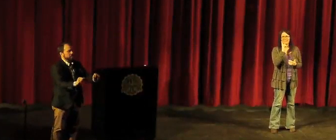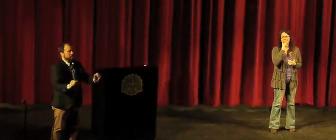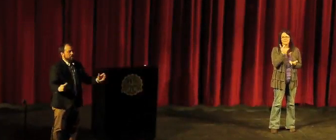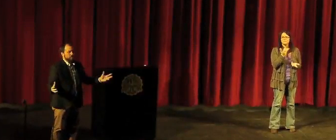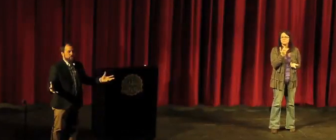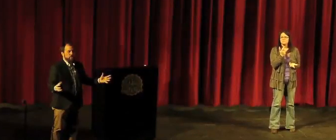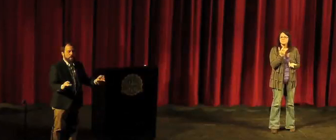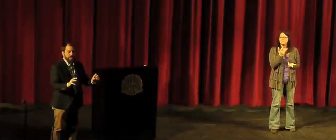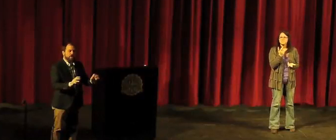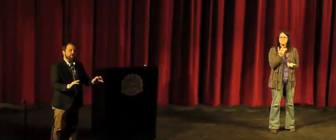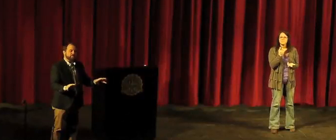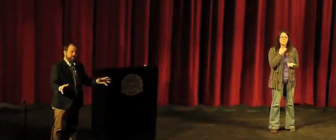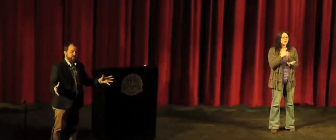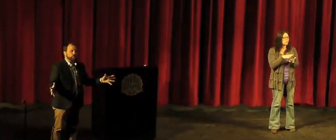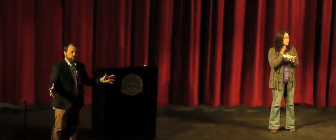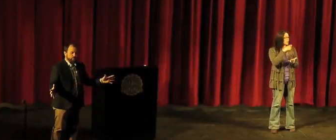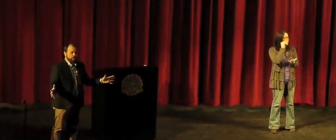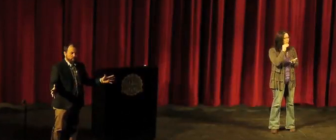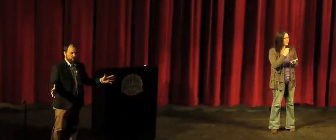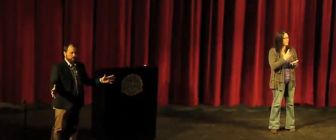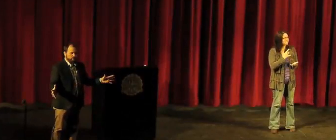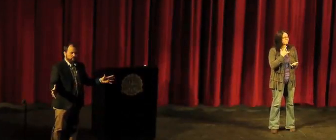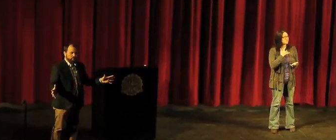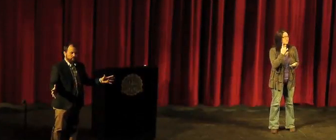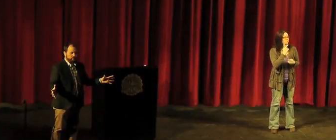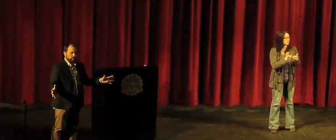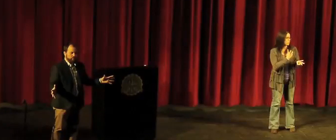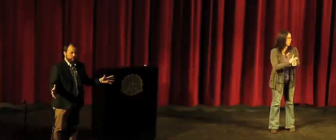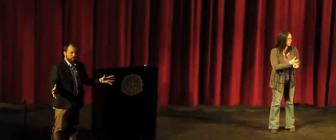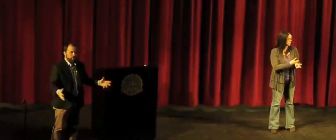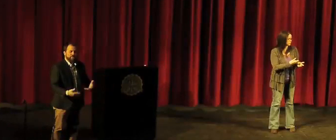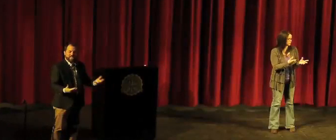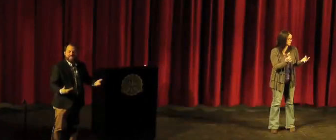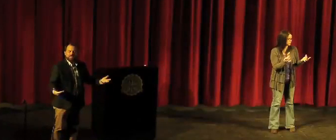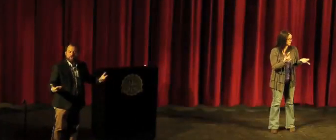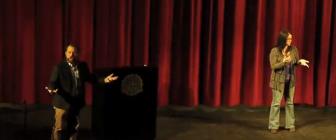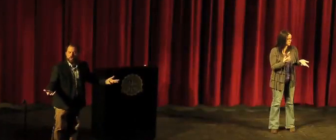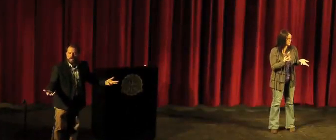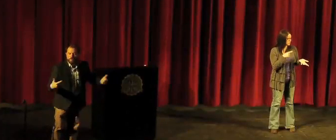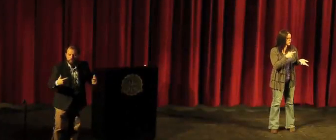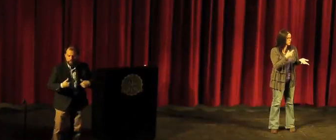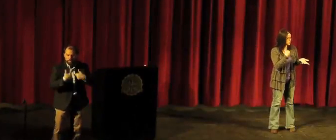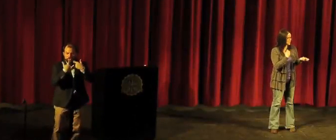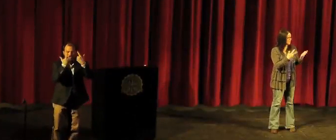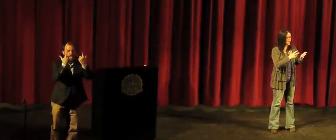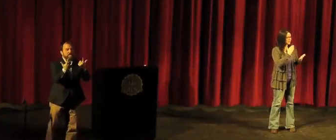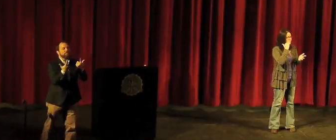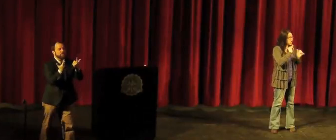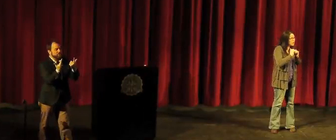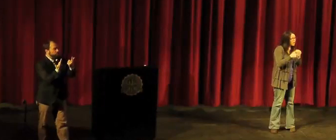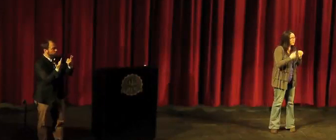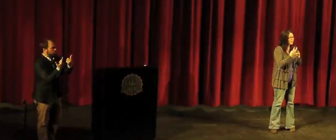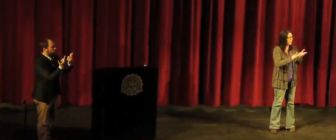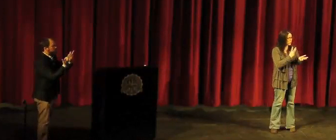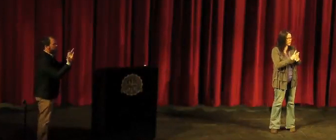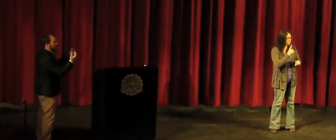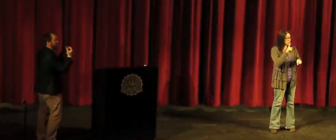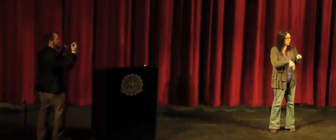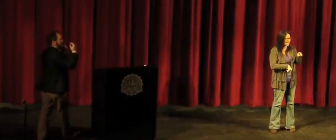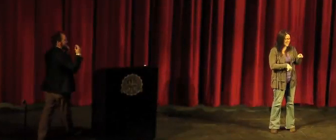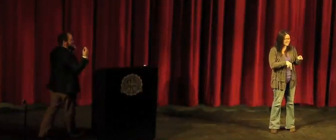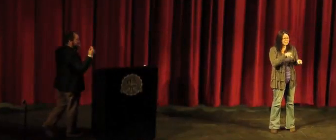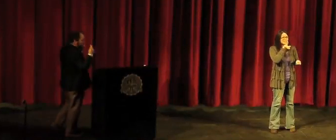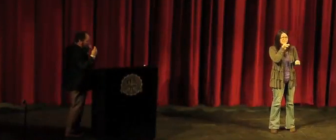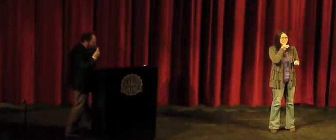way, you acquire a feel for the world. You have a kind of know-how about the world that you can't put into words